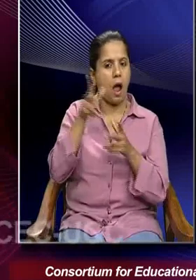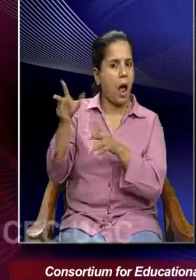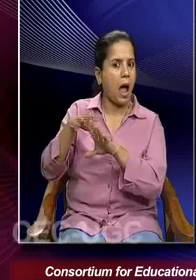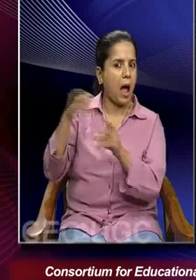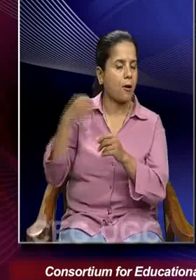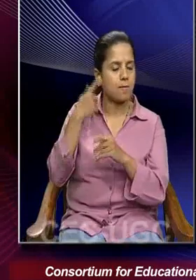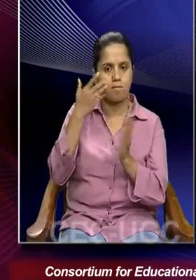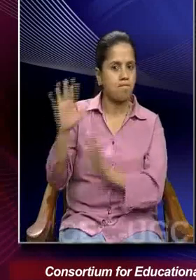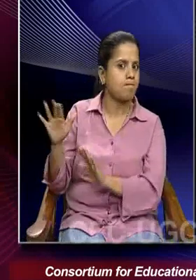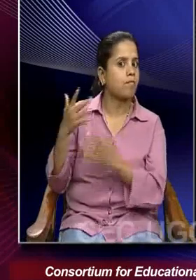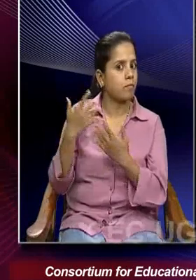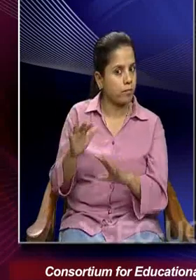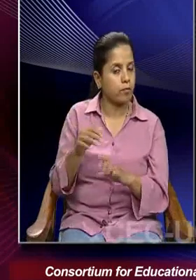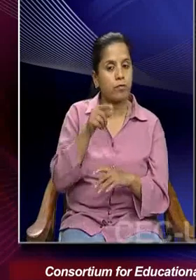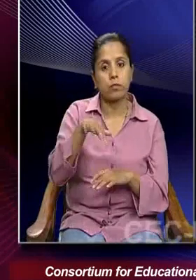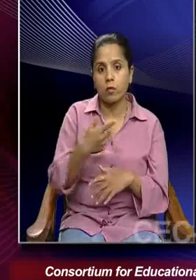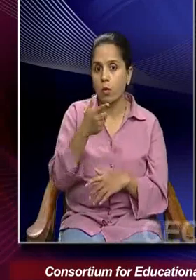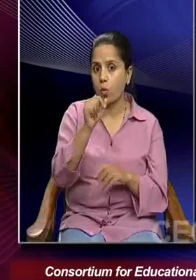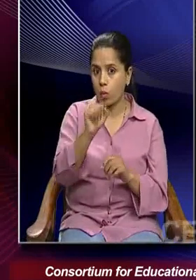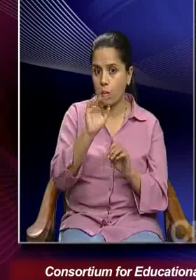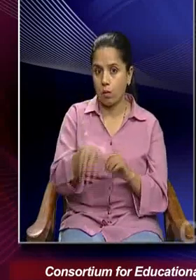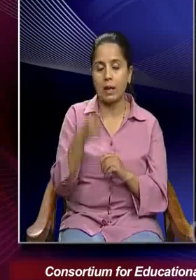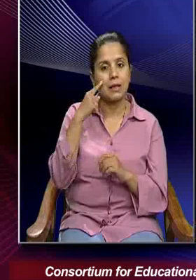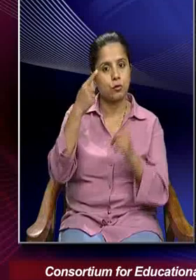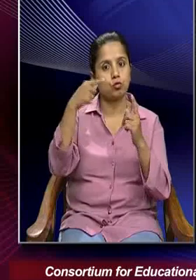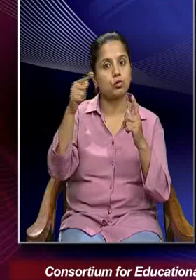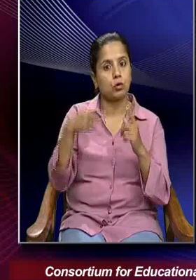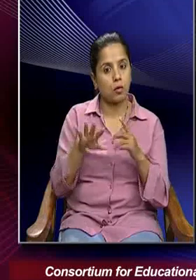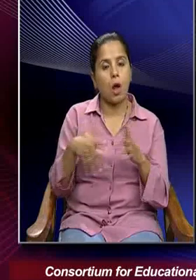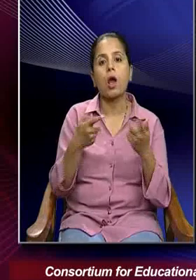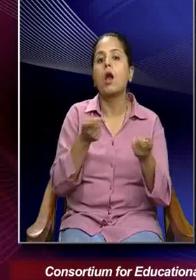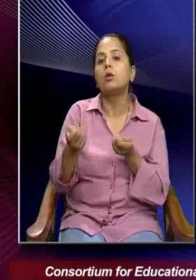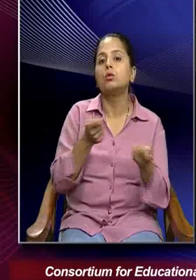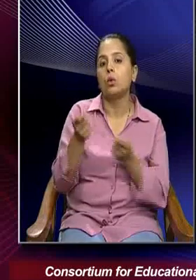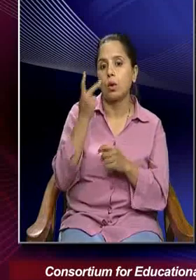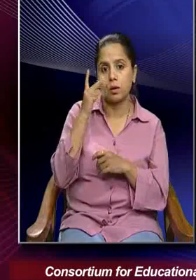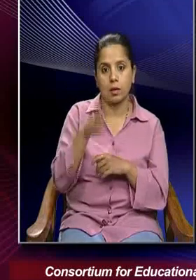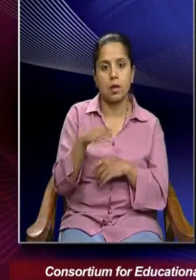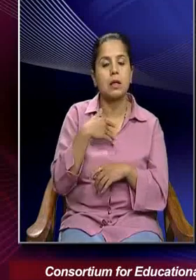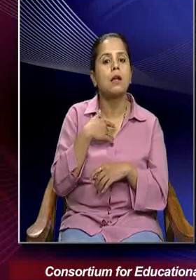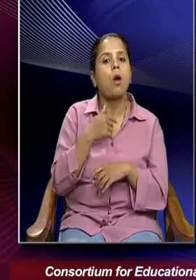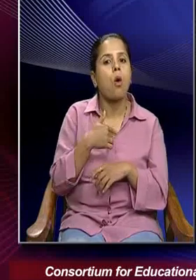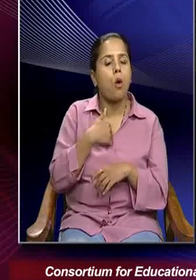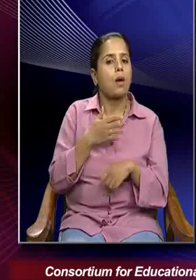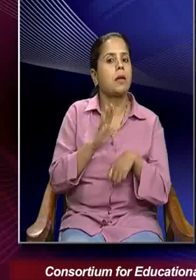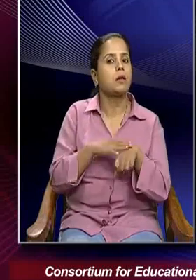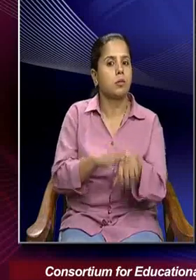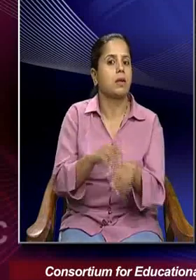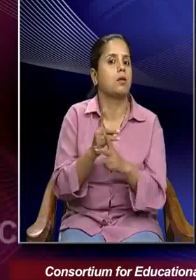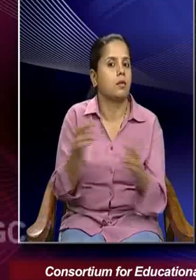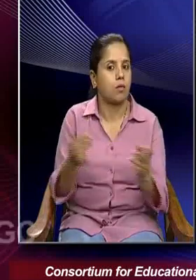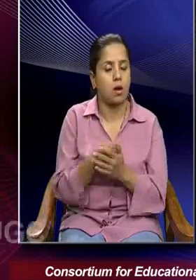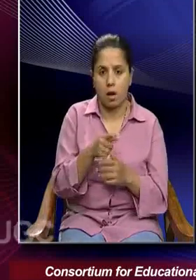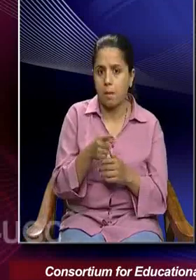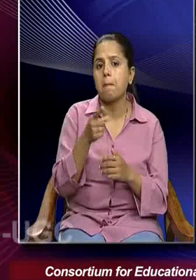objects, or you are having a checked or a controlled sense experience. Only